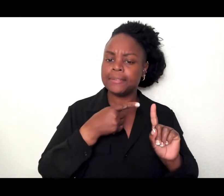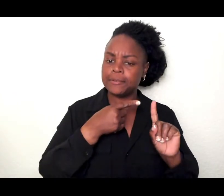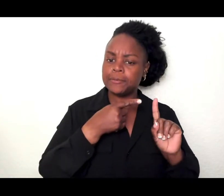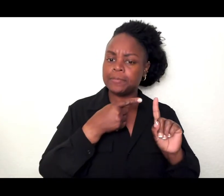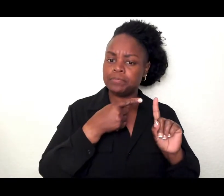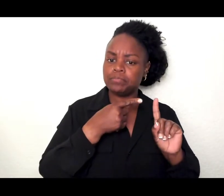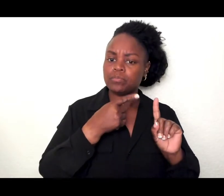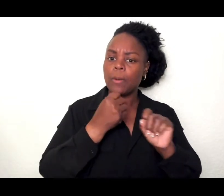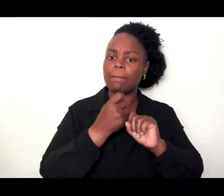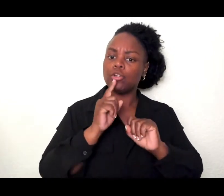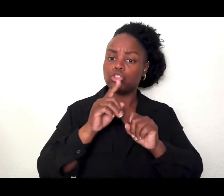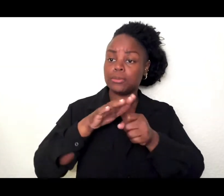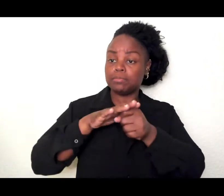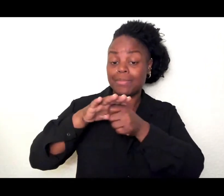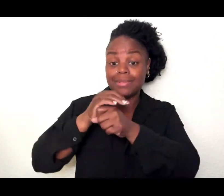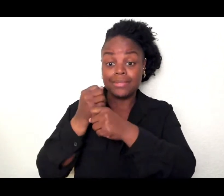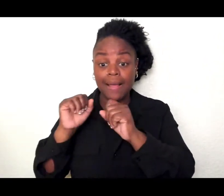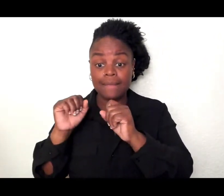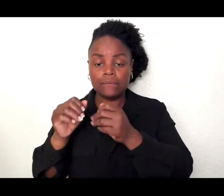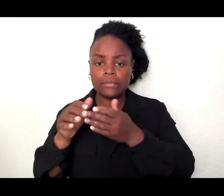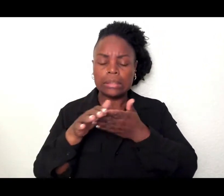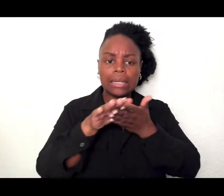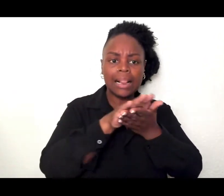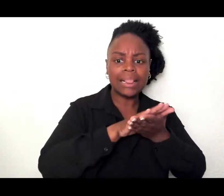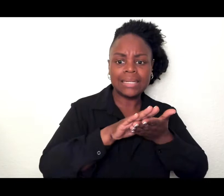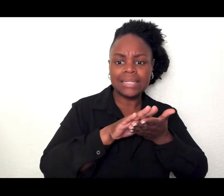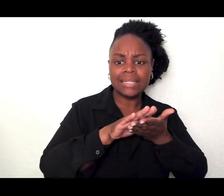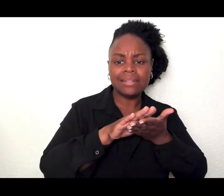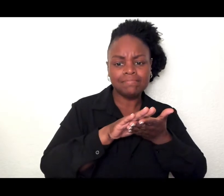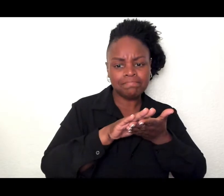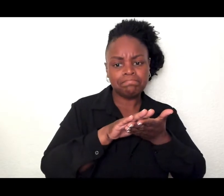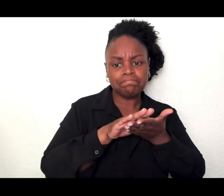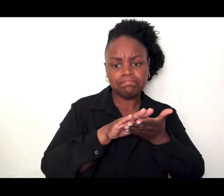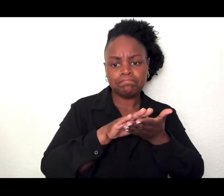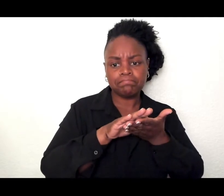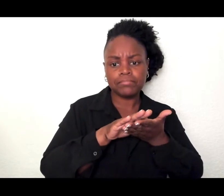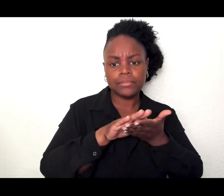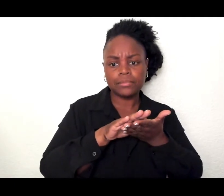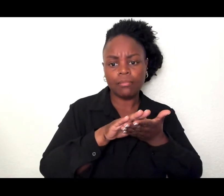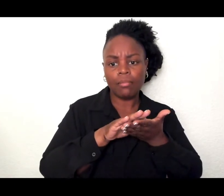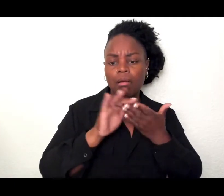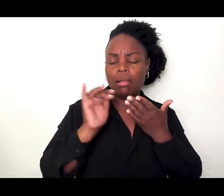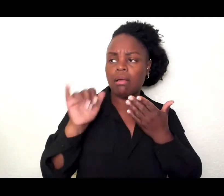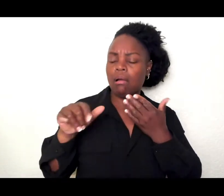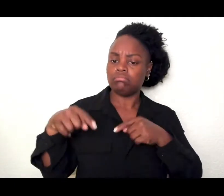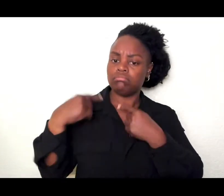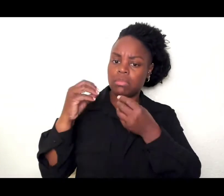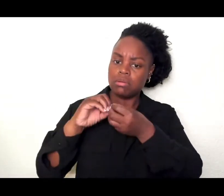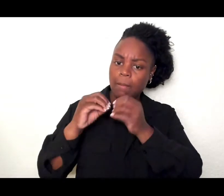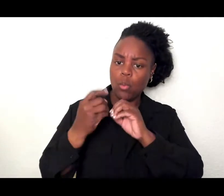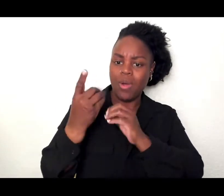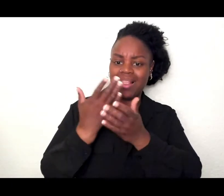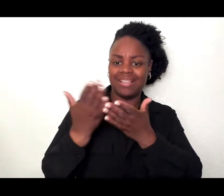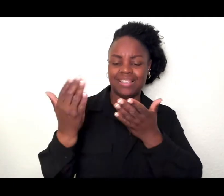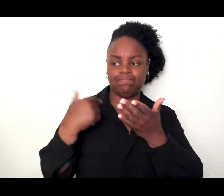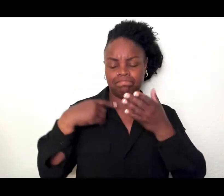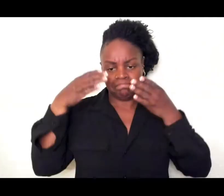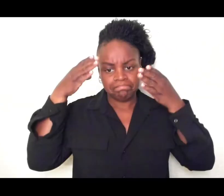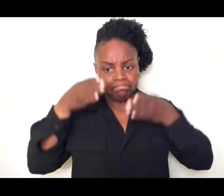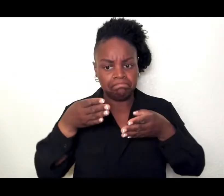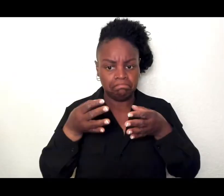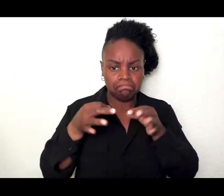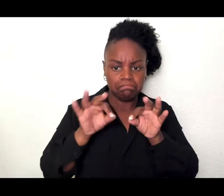was and how we make our space safe and clean. It has been the number one thing to